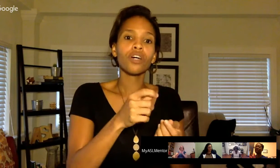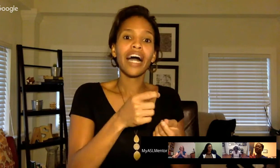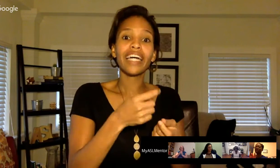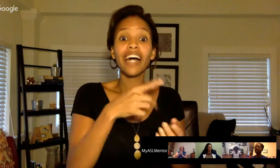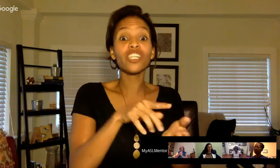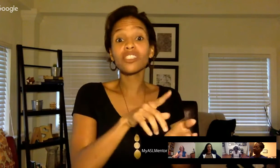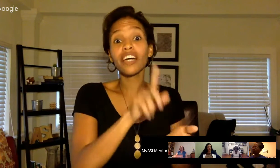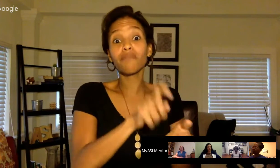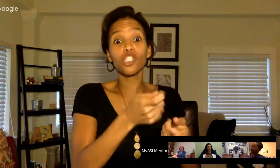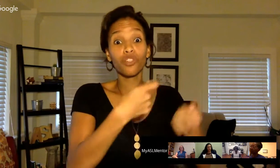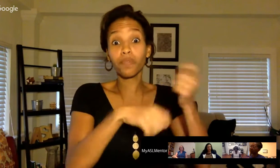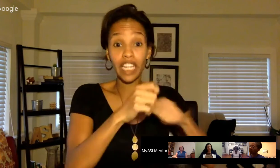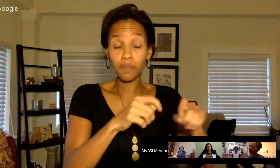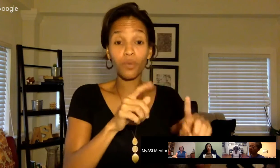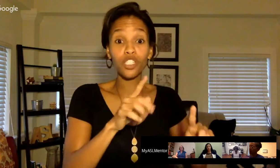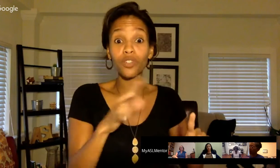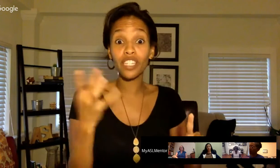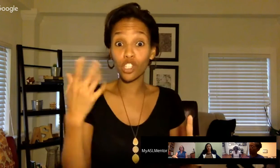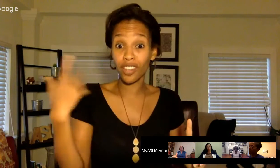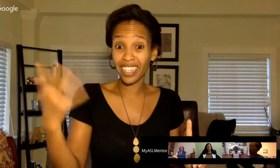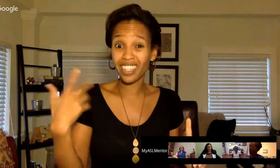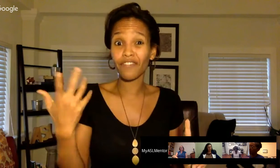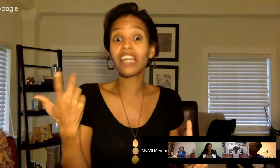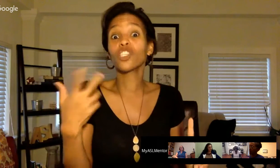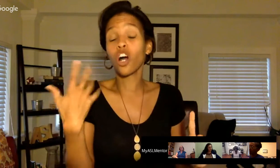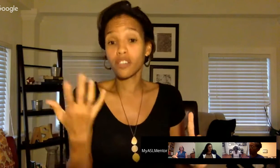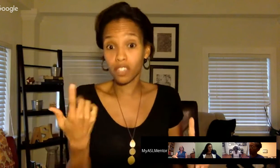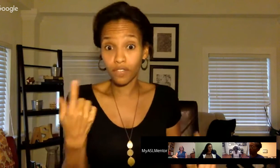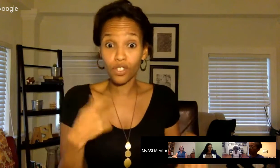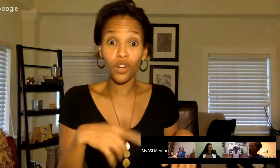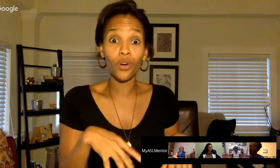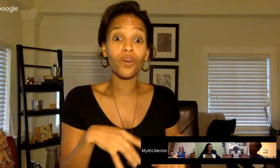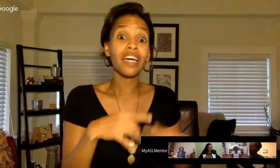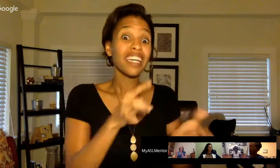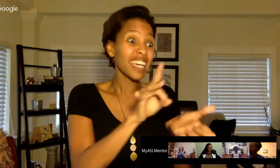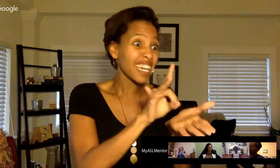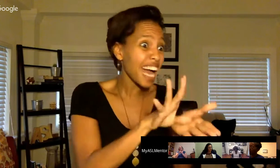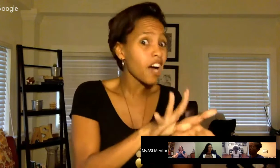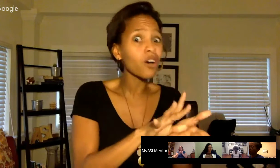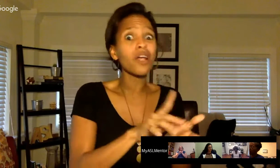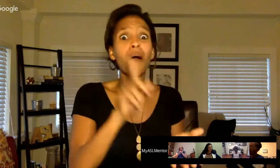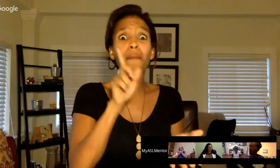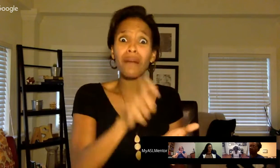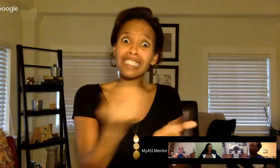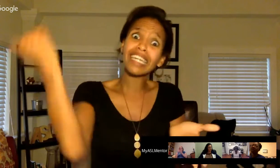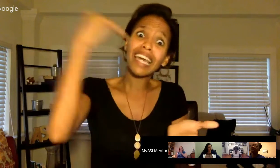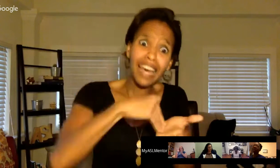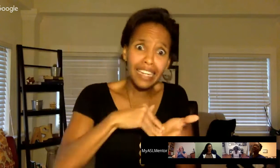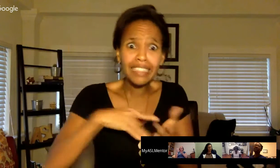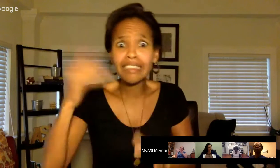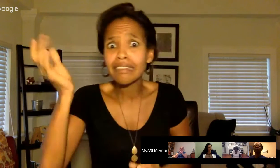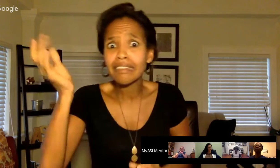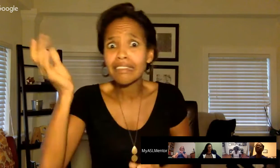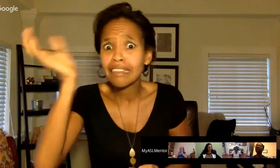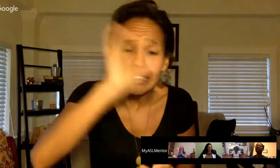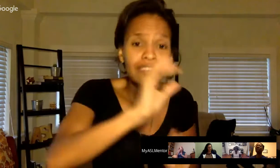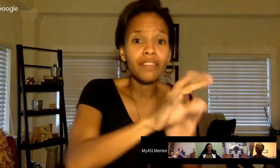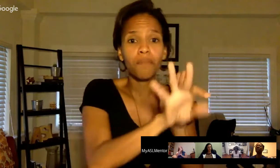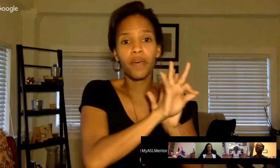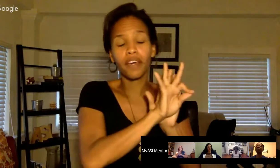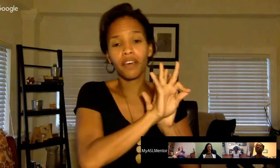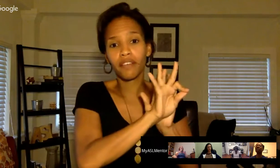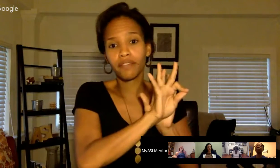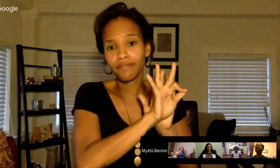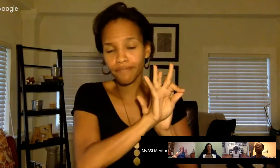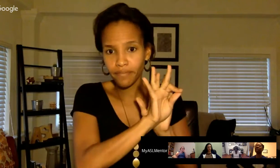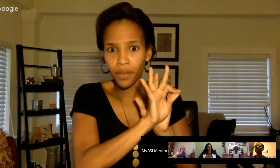Must, I just signed must replace, but we do need to show the idea of exhaustive. So kick out, must again,